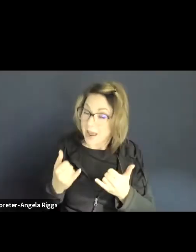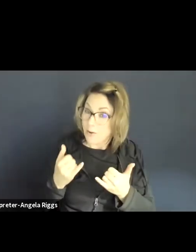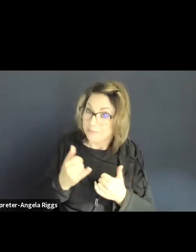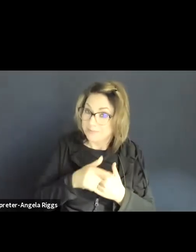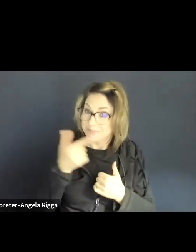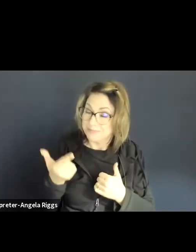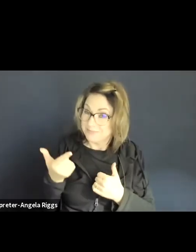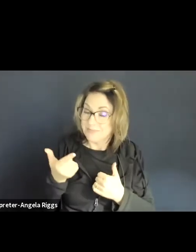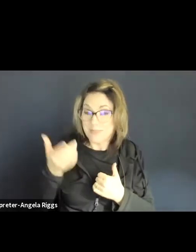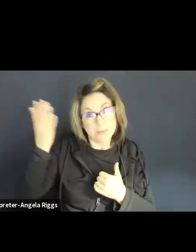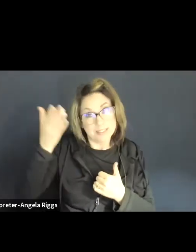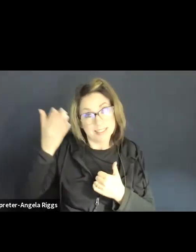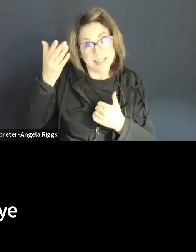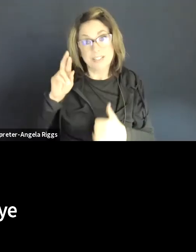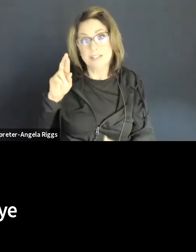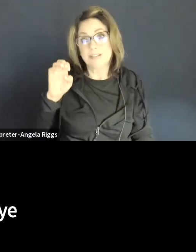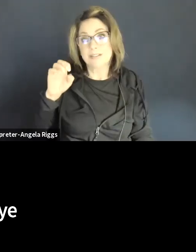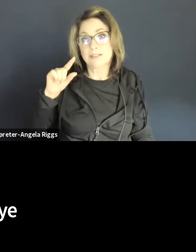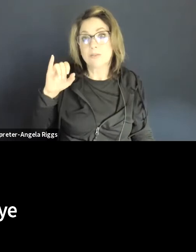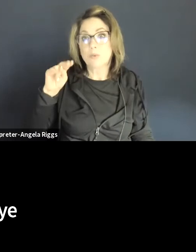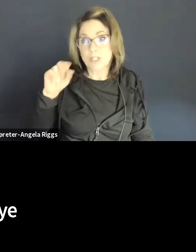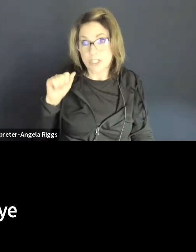to introduce the first speaker, Regina Bai.